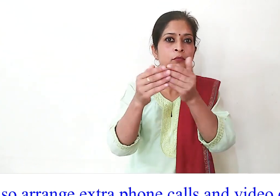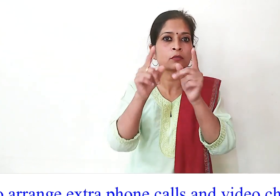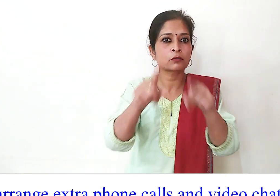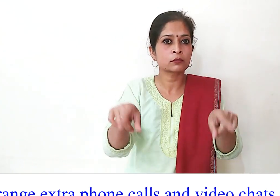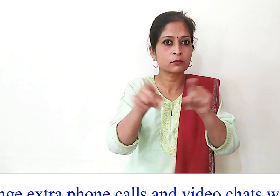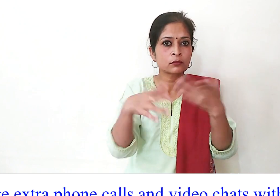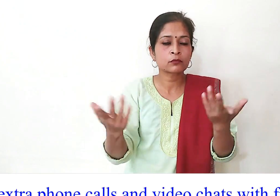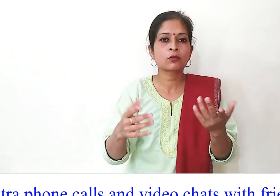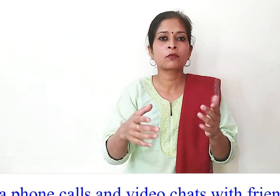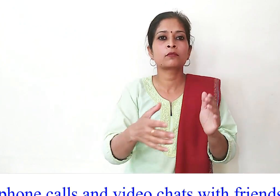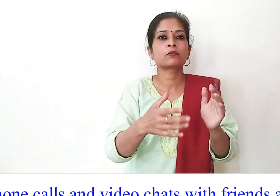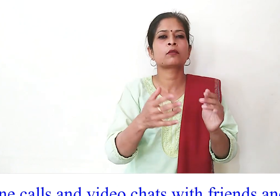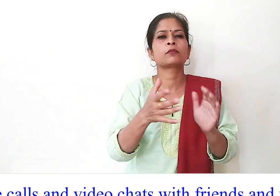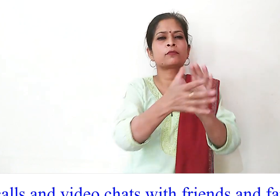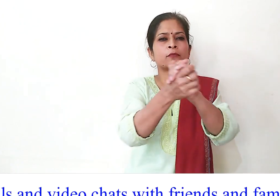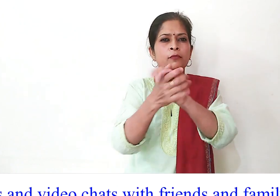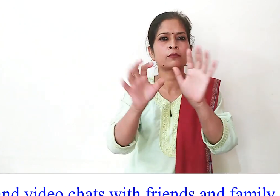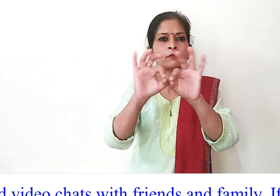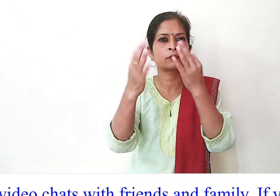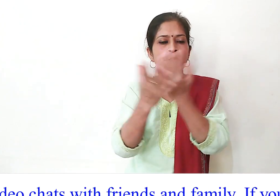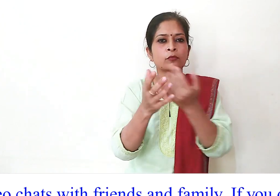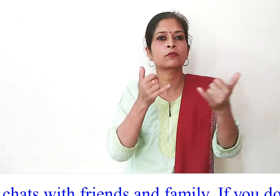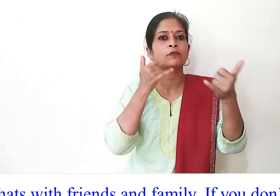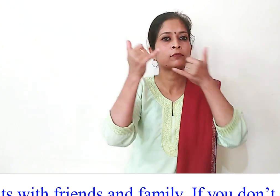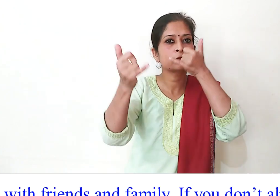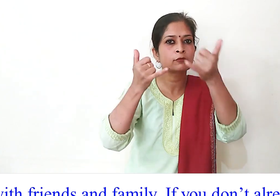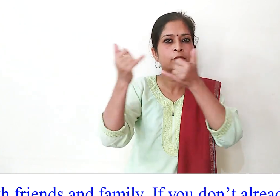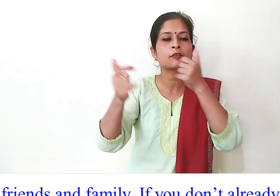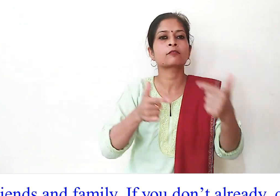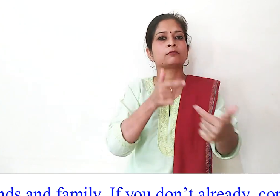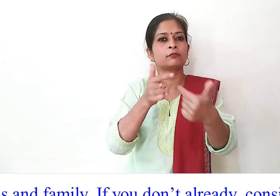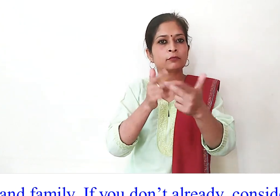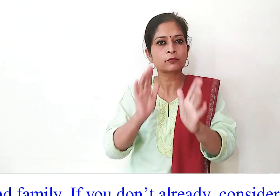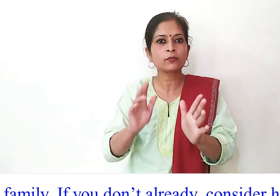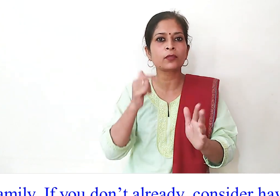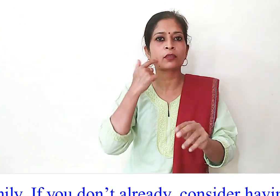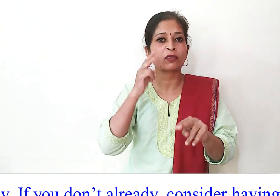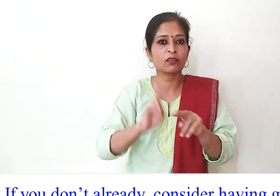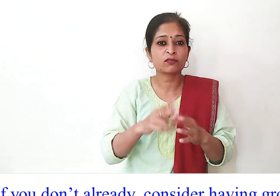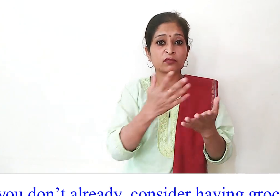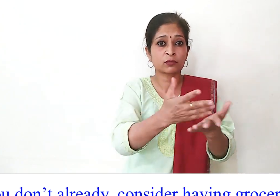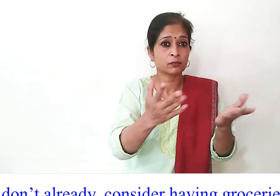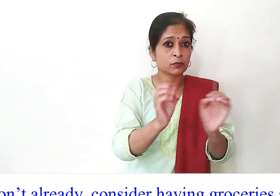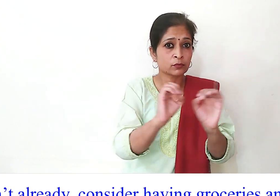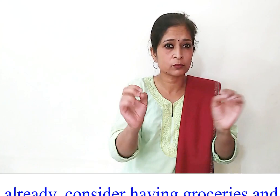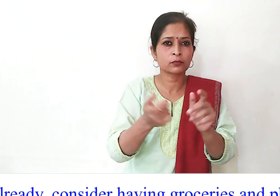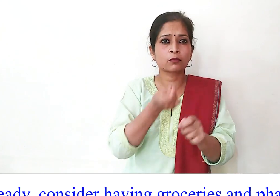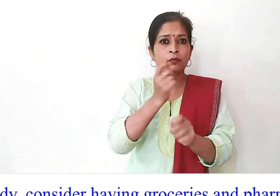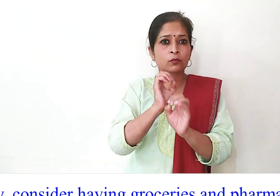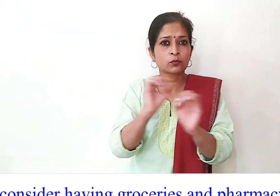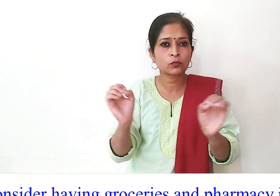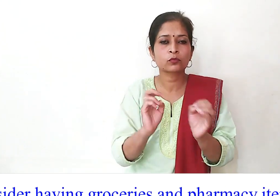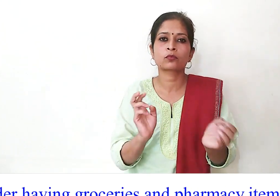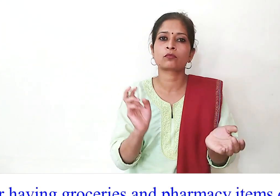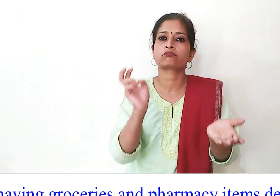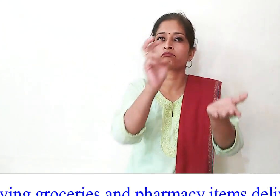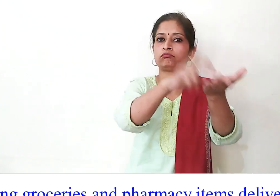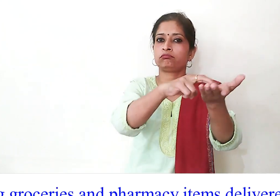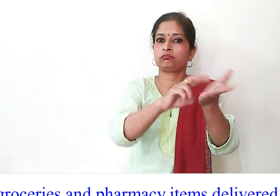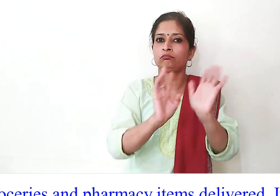video chats with friends and family. If you don't already, consider having groceries and pharmacy items delivered. It's